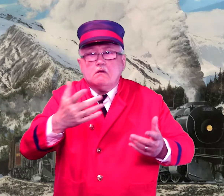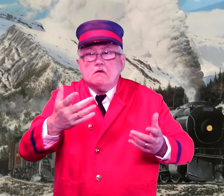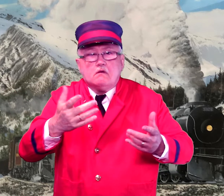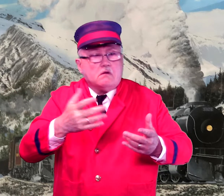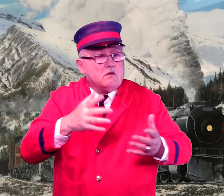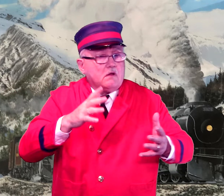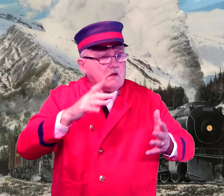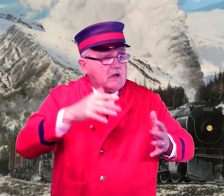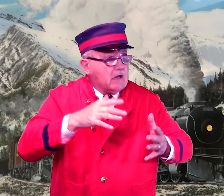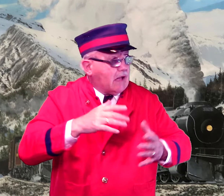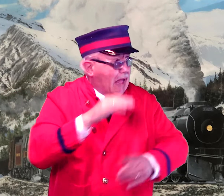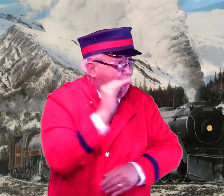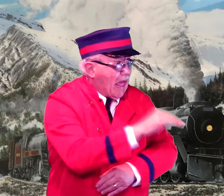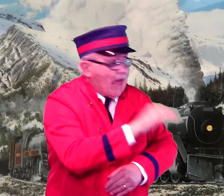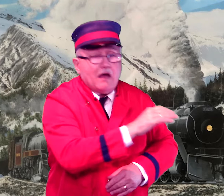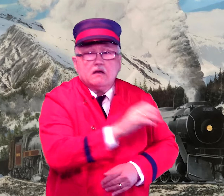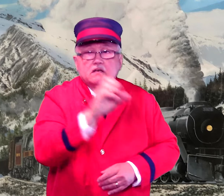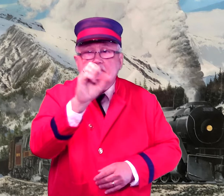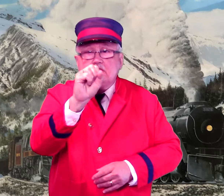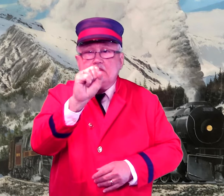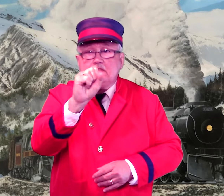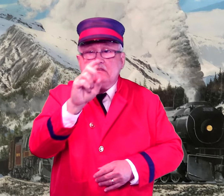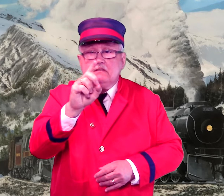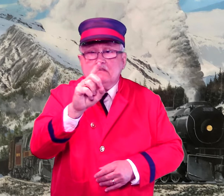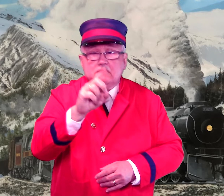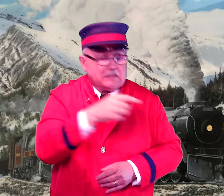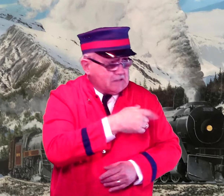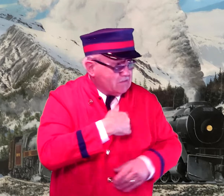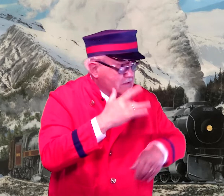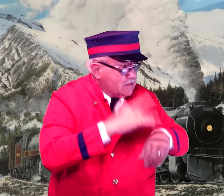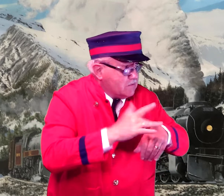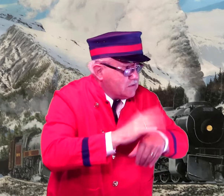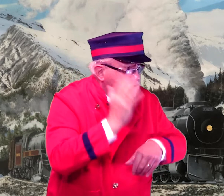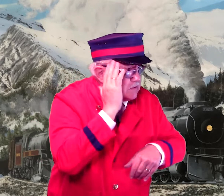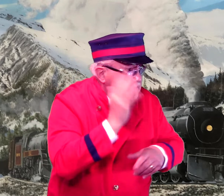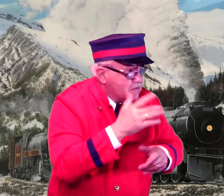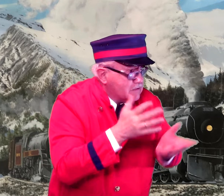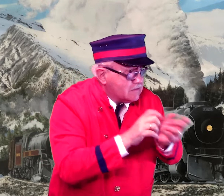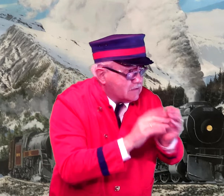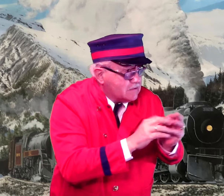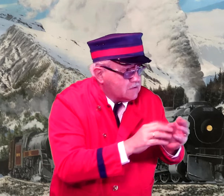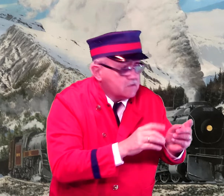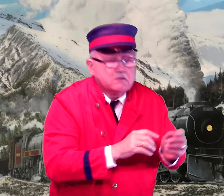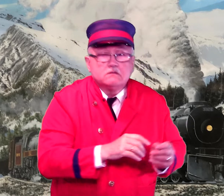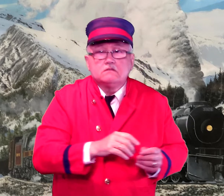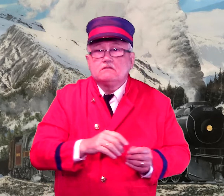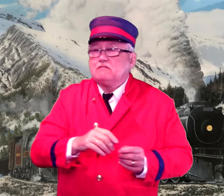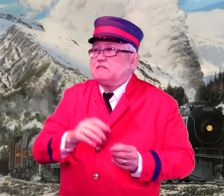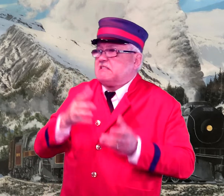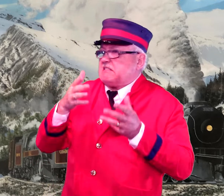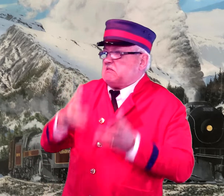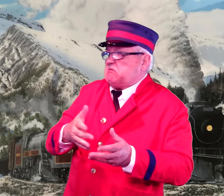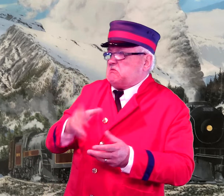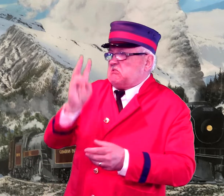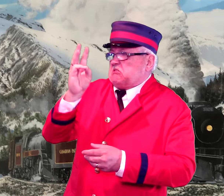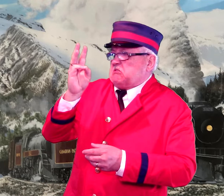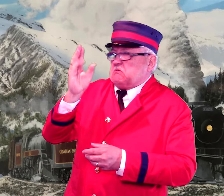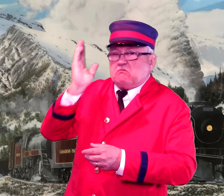then approached the Saskatchewan government to see if they had any availability or occupancy, and they were told that Saskatchewan could